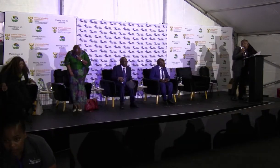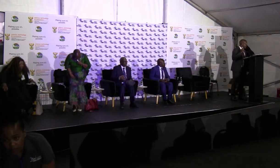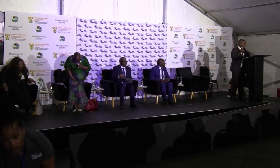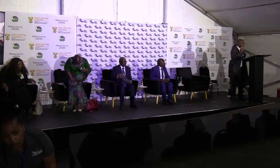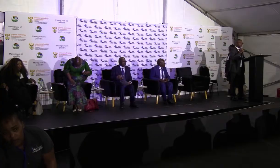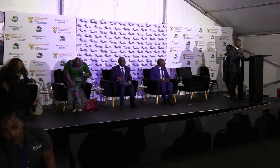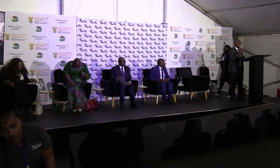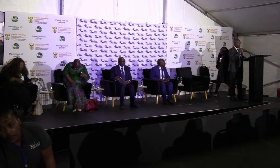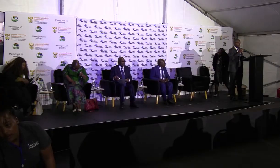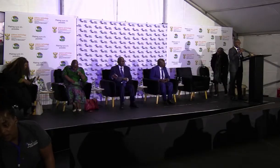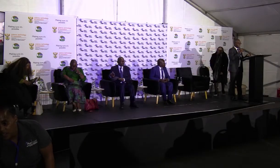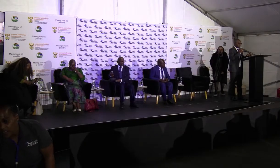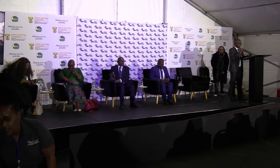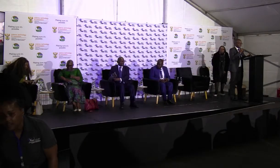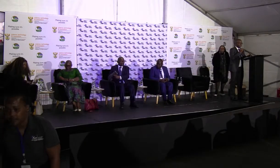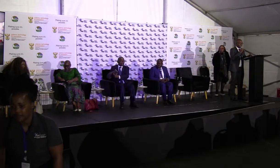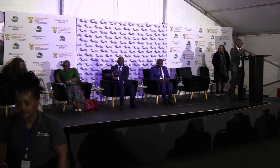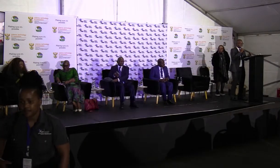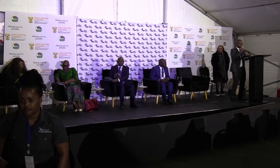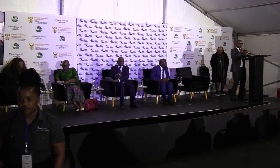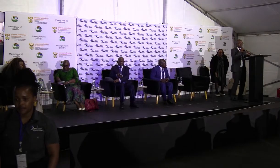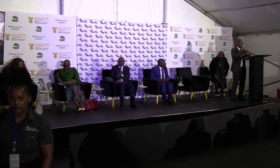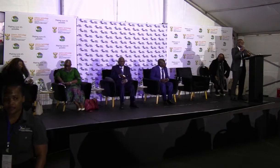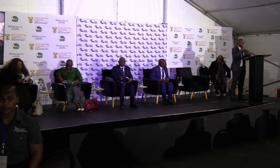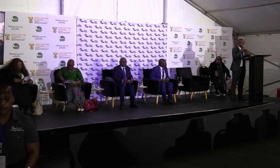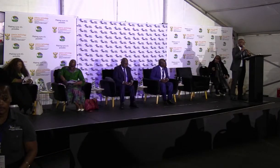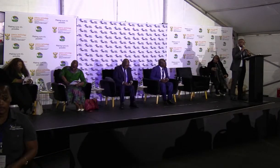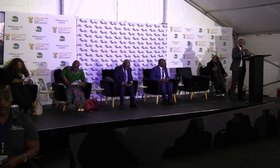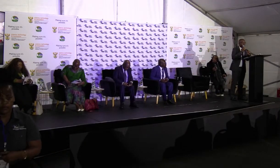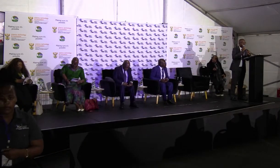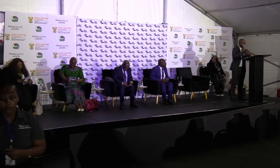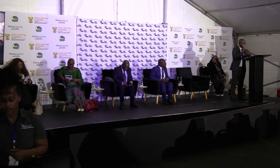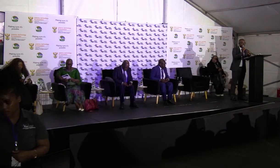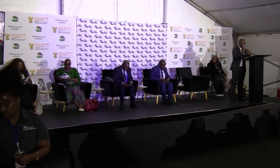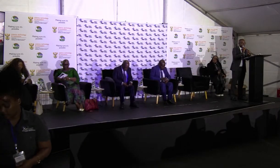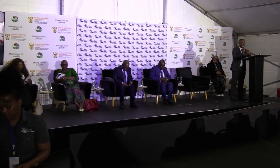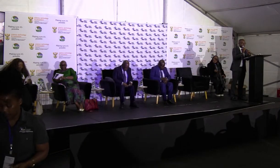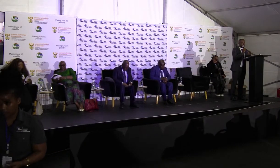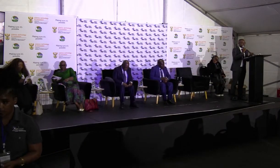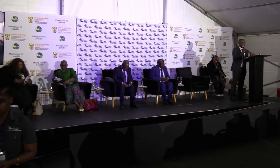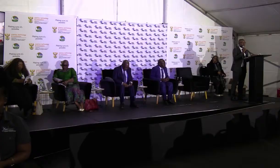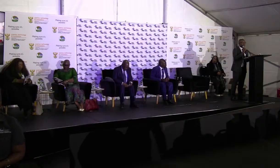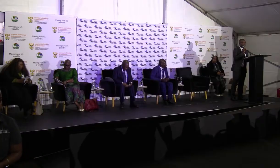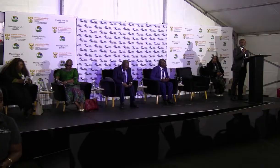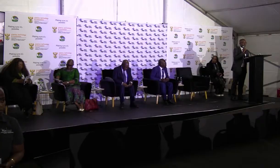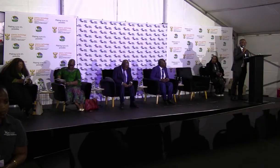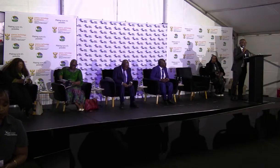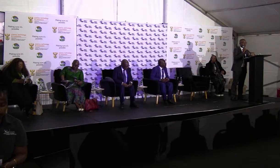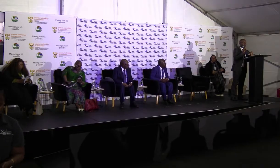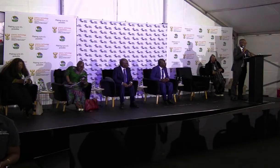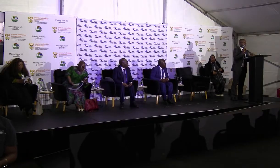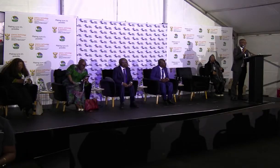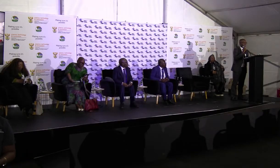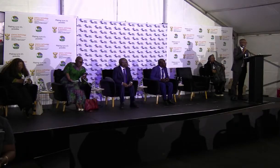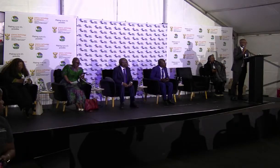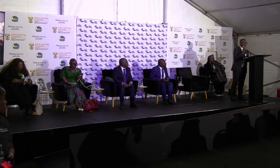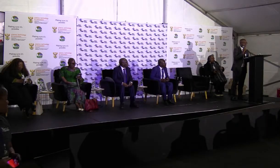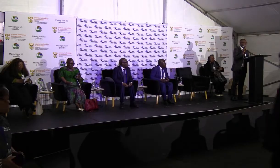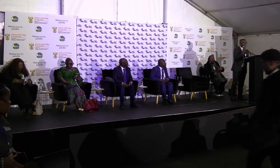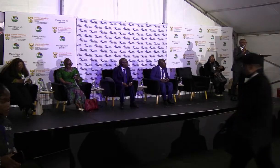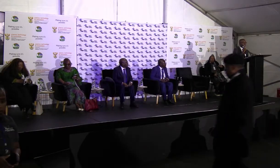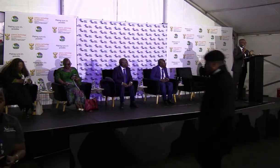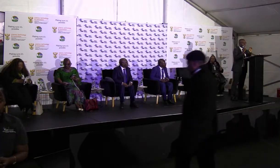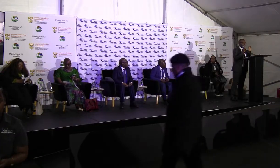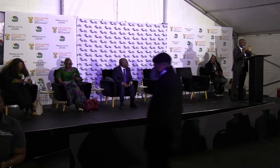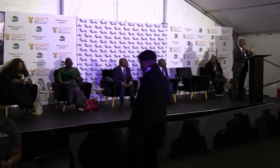Okay. Okay, so let me make sure that other learners they understand. So those who were called to